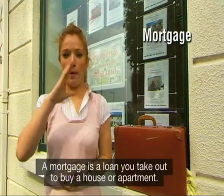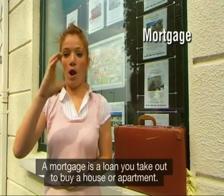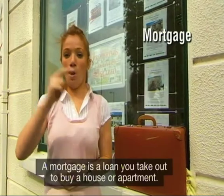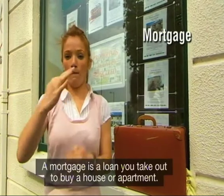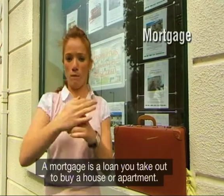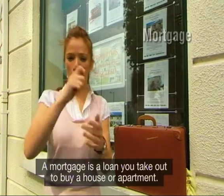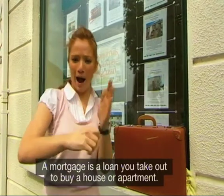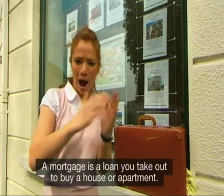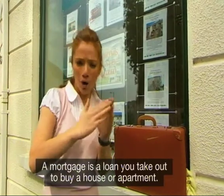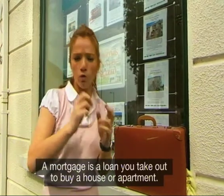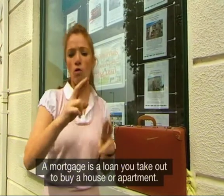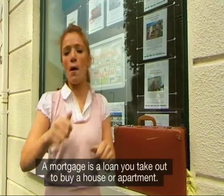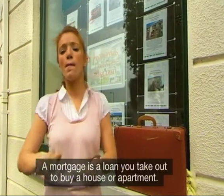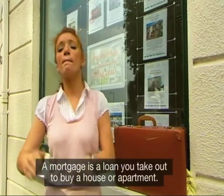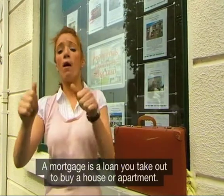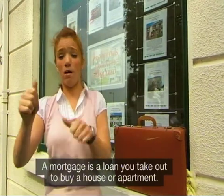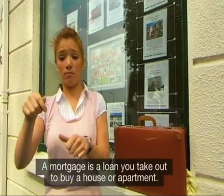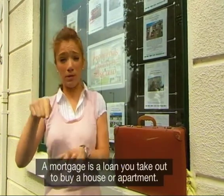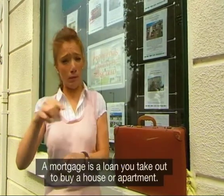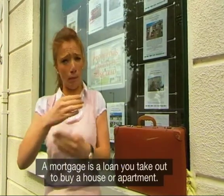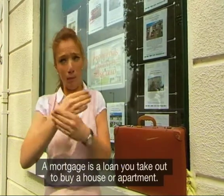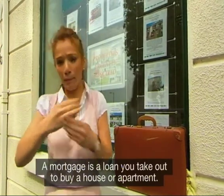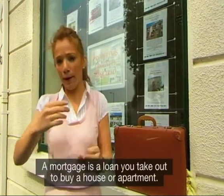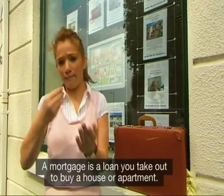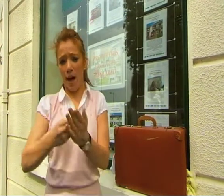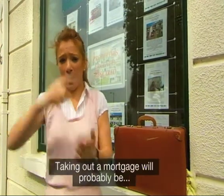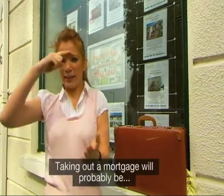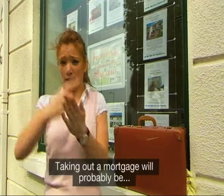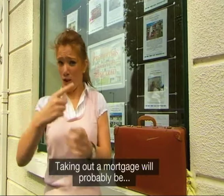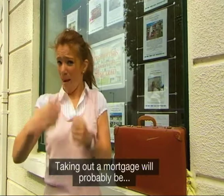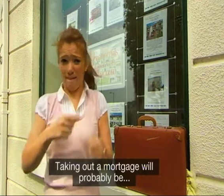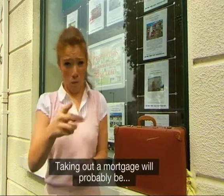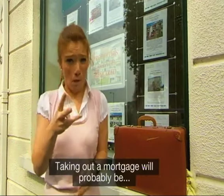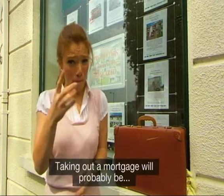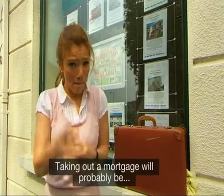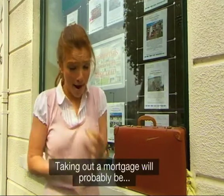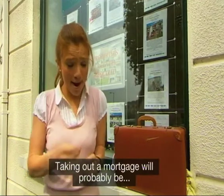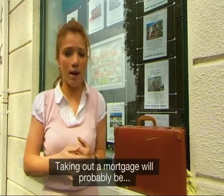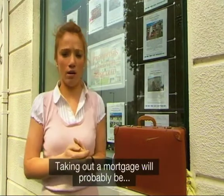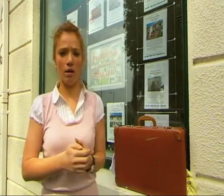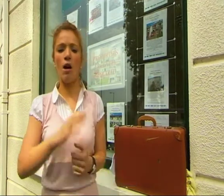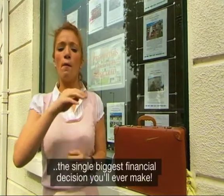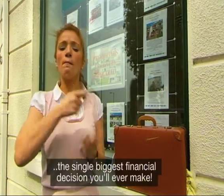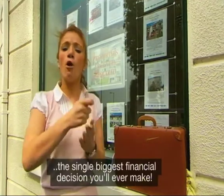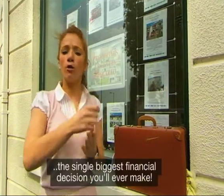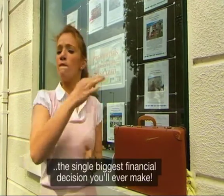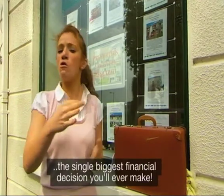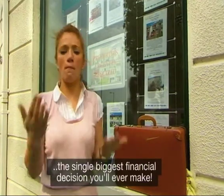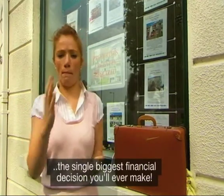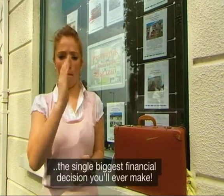A mortgage is a loan you take out to buy a house or apartment. Taking out a mortgage will probably be the single biggest financial decision